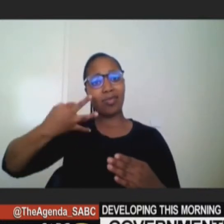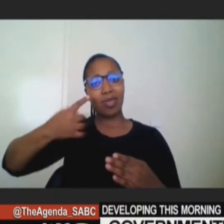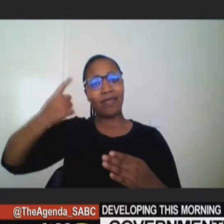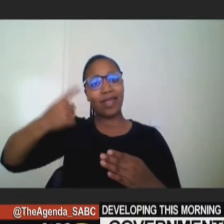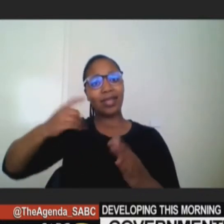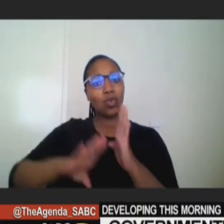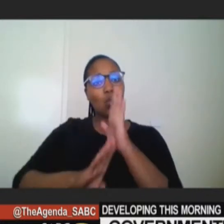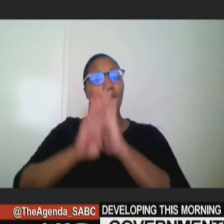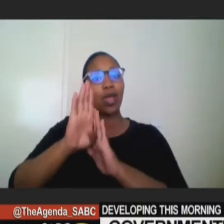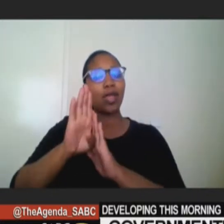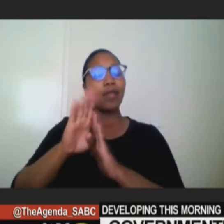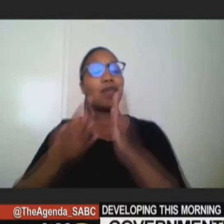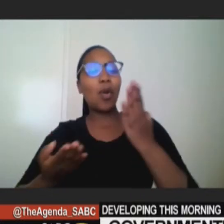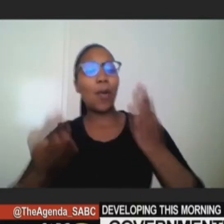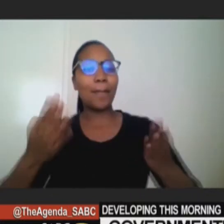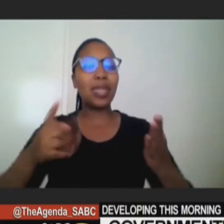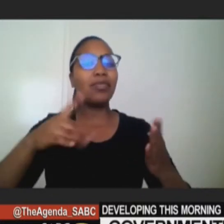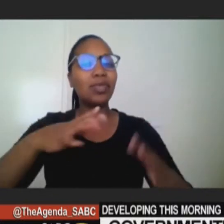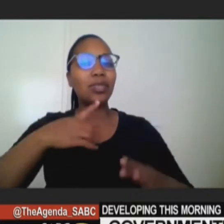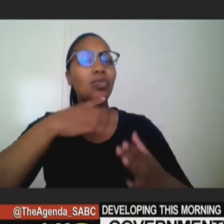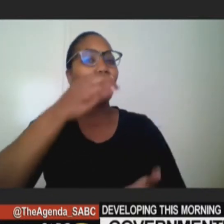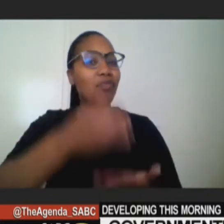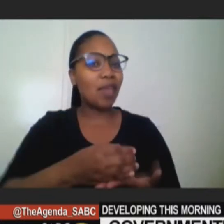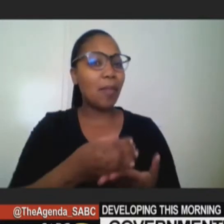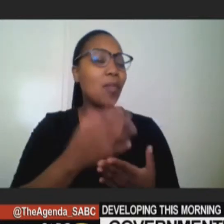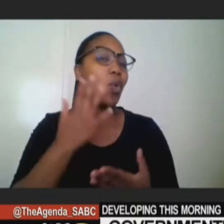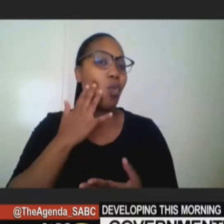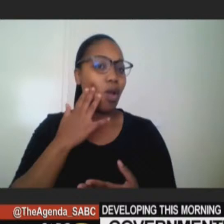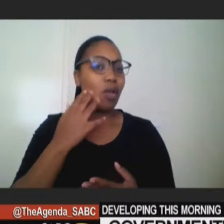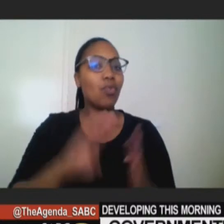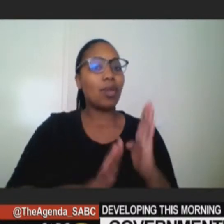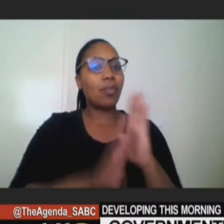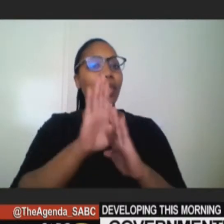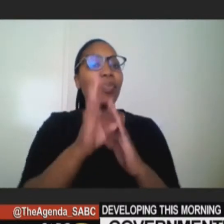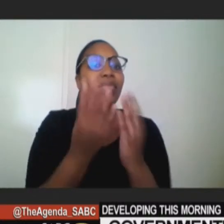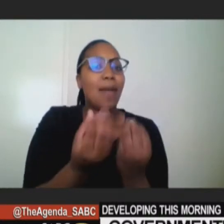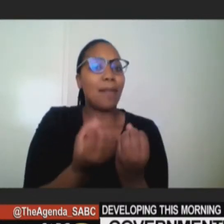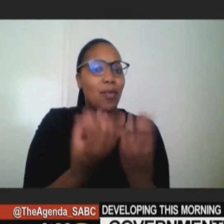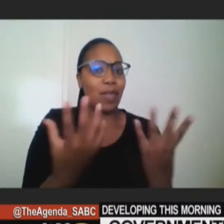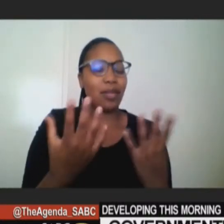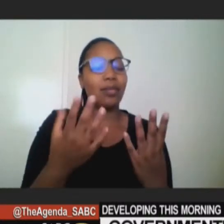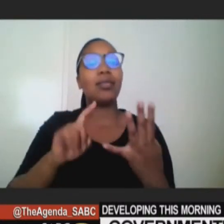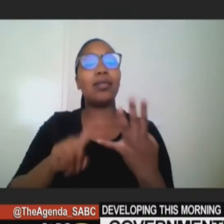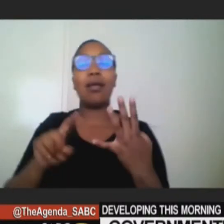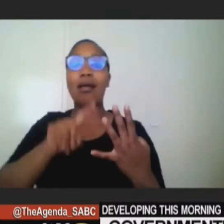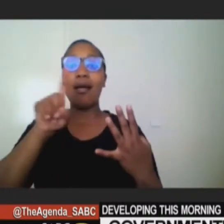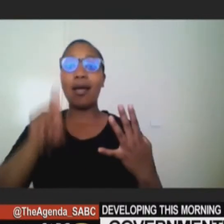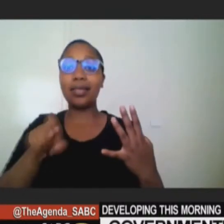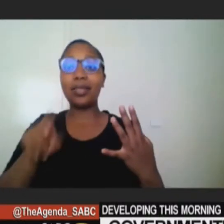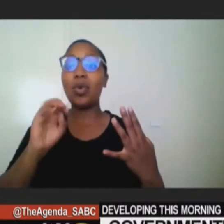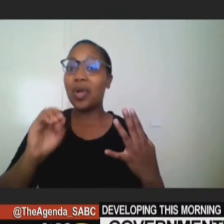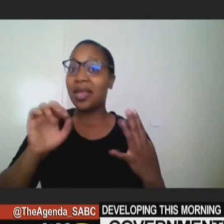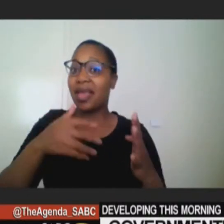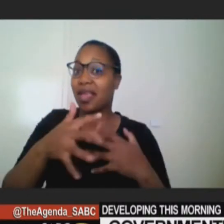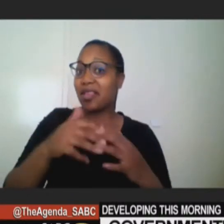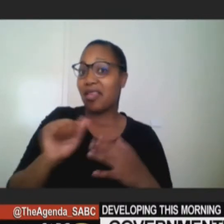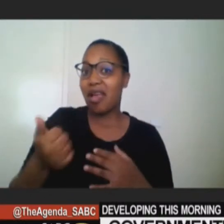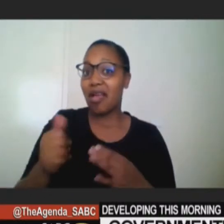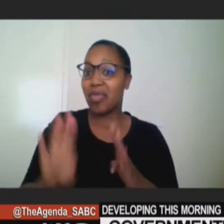is there a concern that could be more severe wave than the third wave? If so, why not?